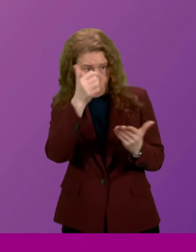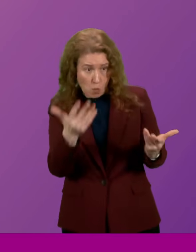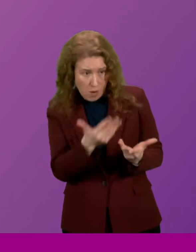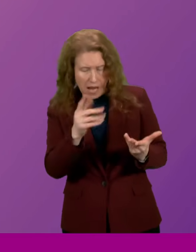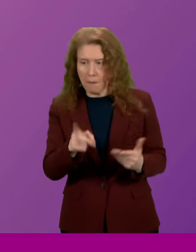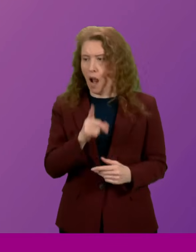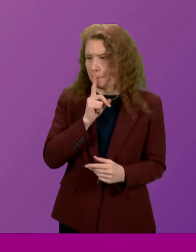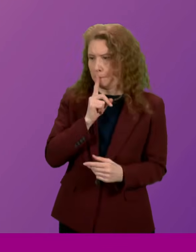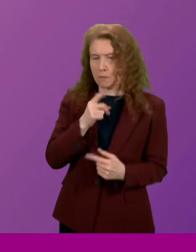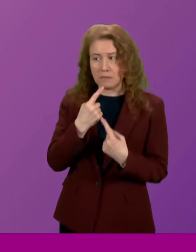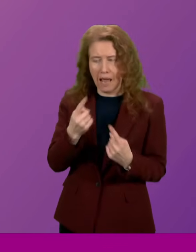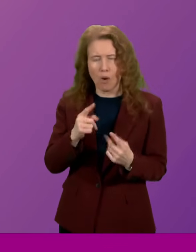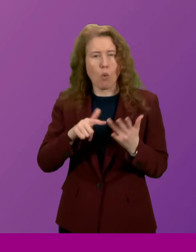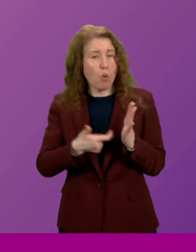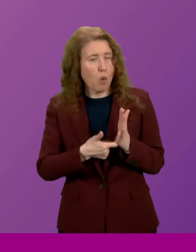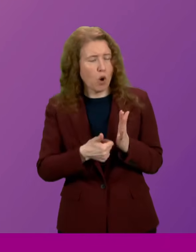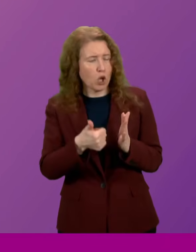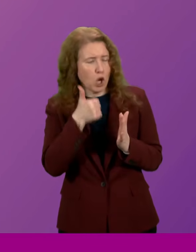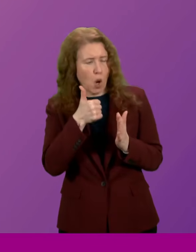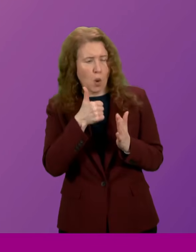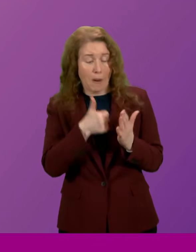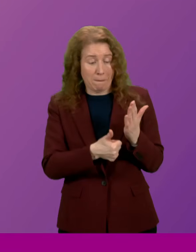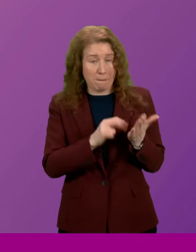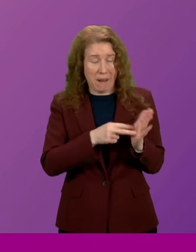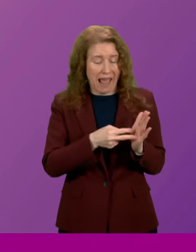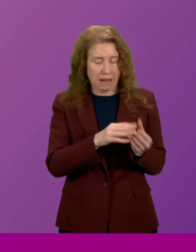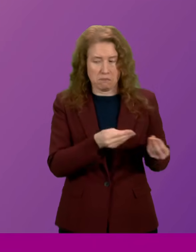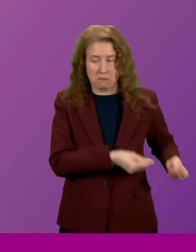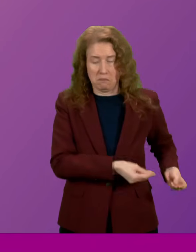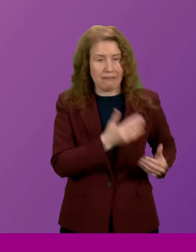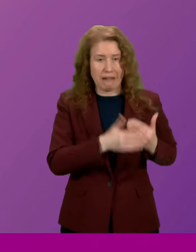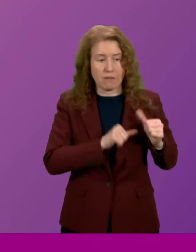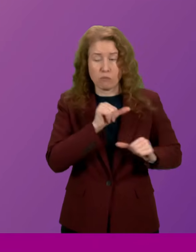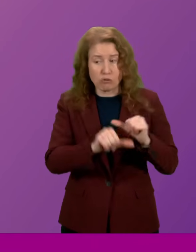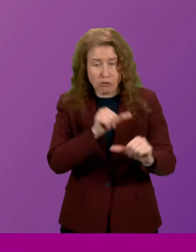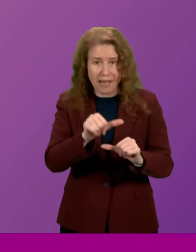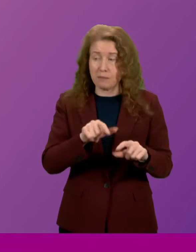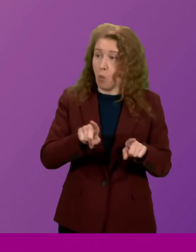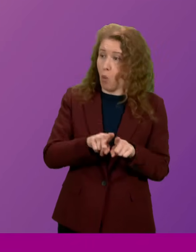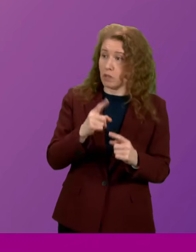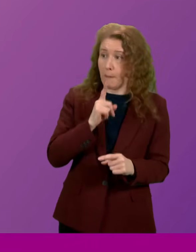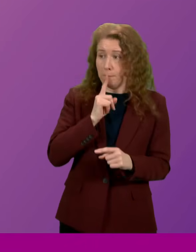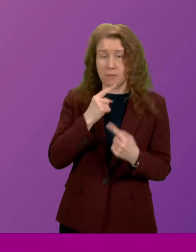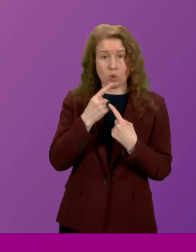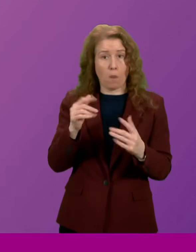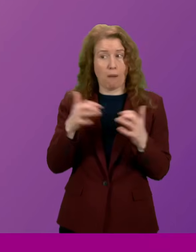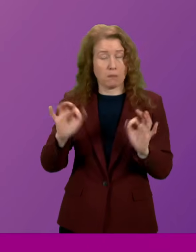refused to tell Parliament, or is aware that that development of the plan was never progressed and has also not told Parliament